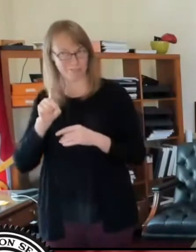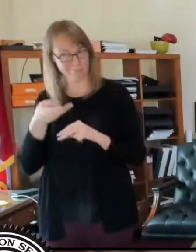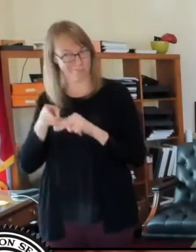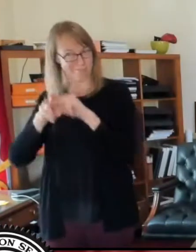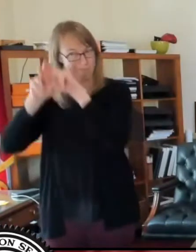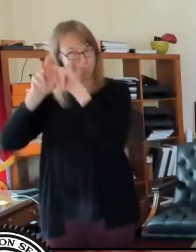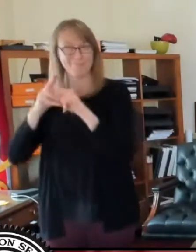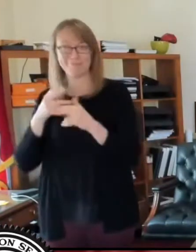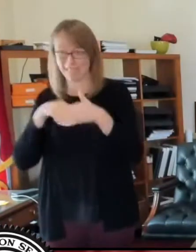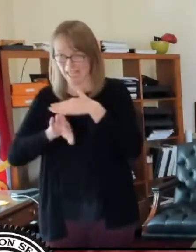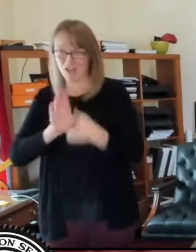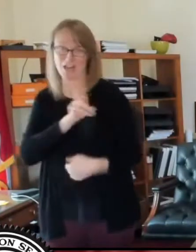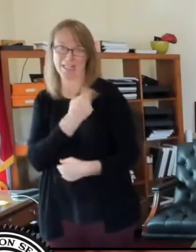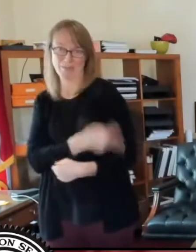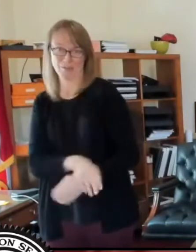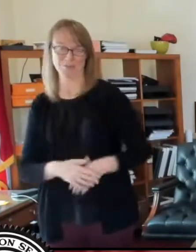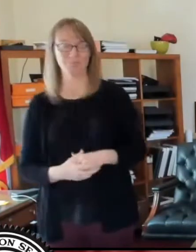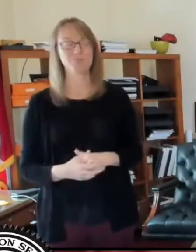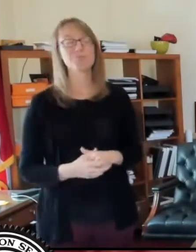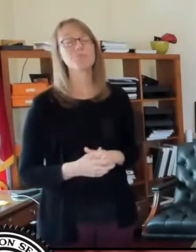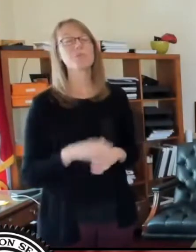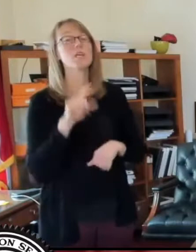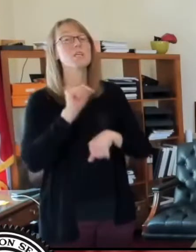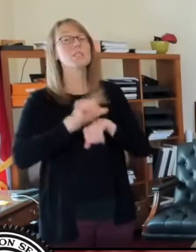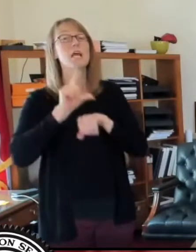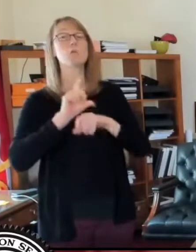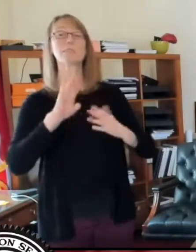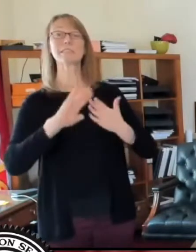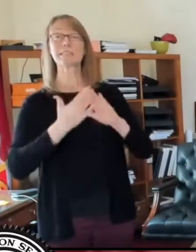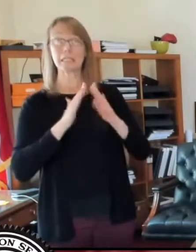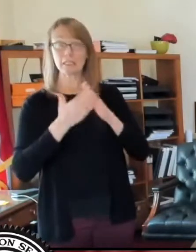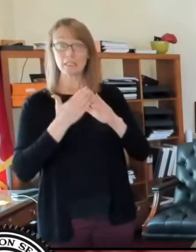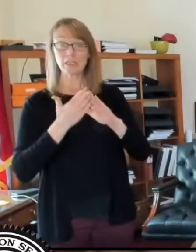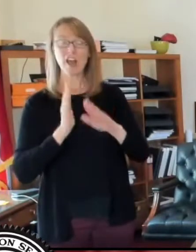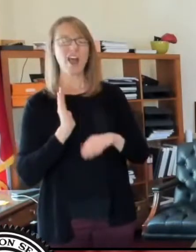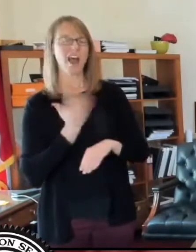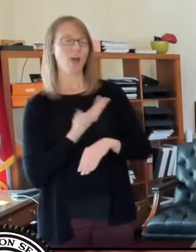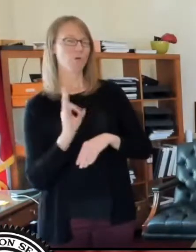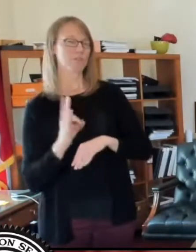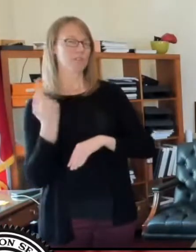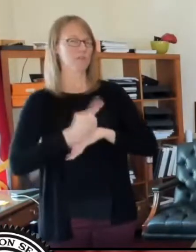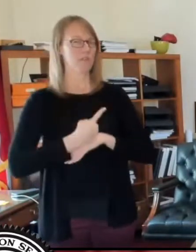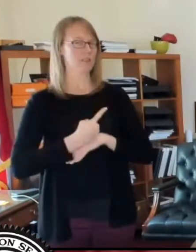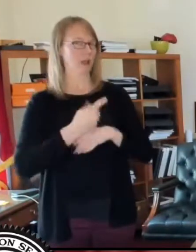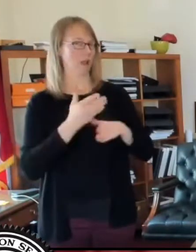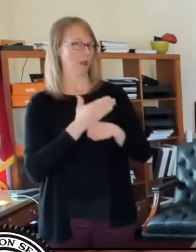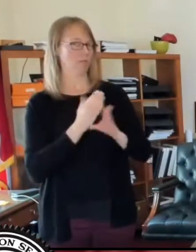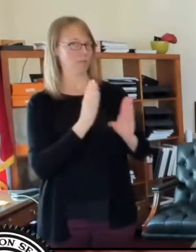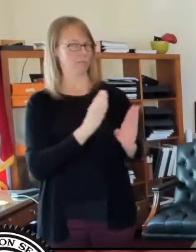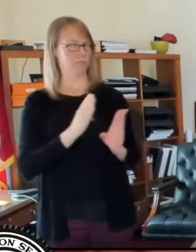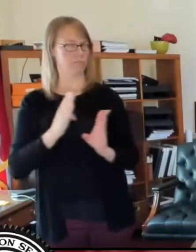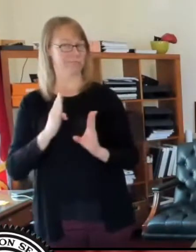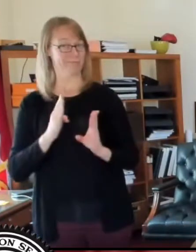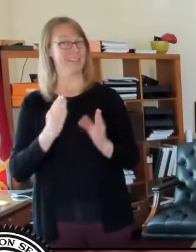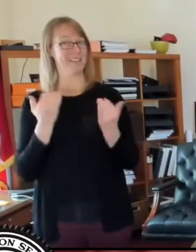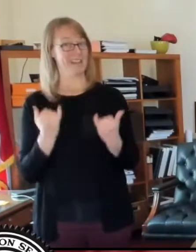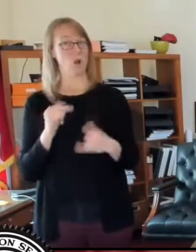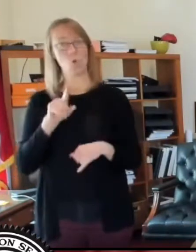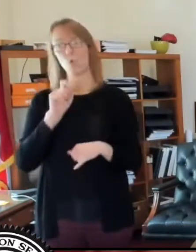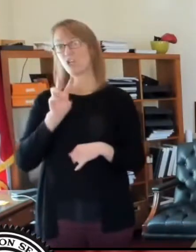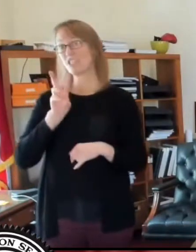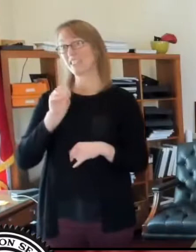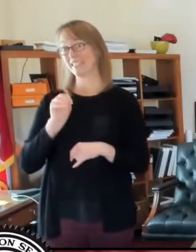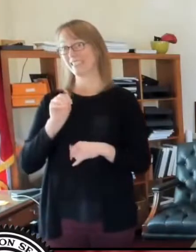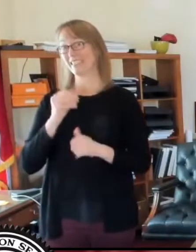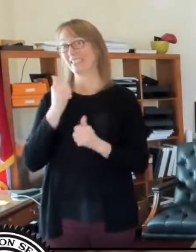In the city of St. Louis, our 7-day rolling average is 160 cases